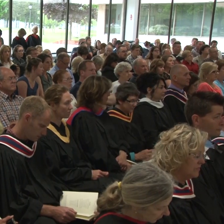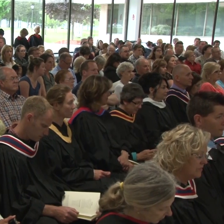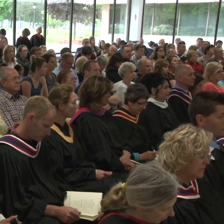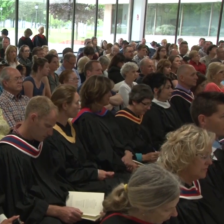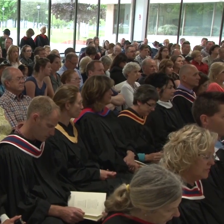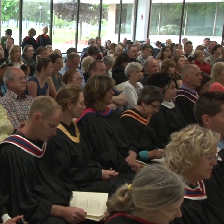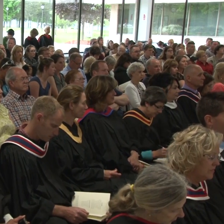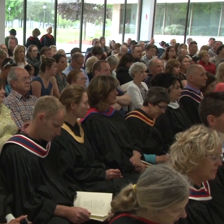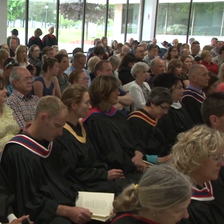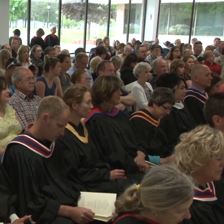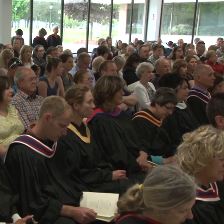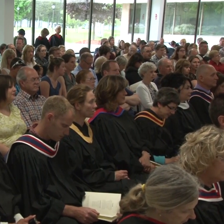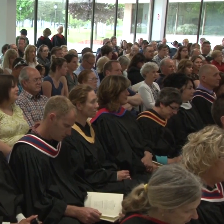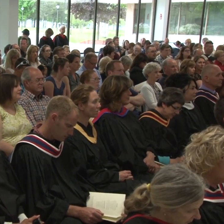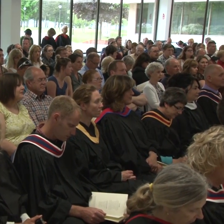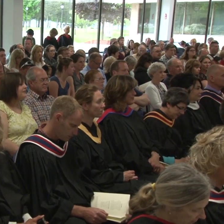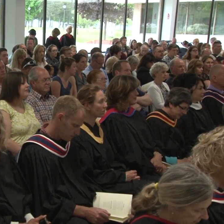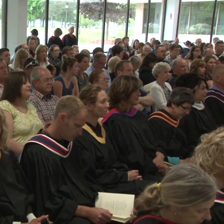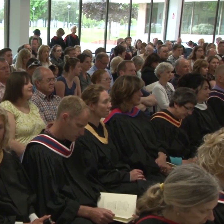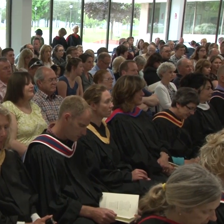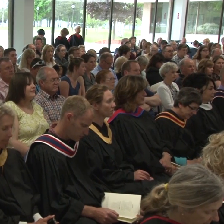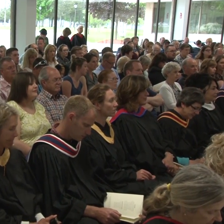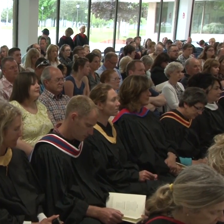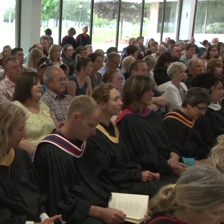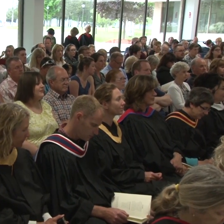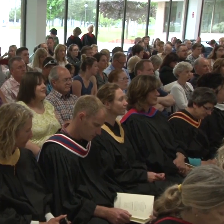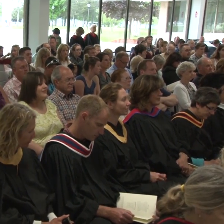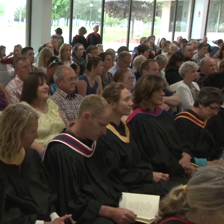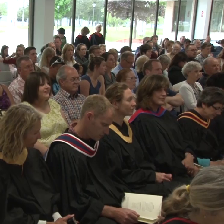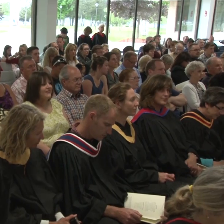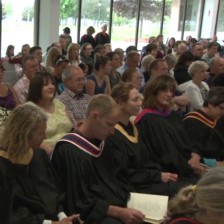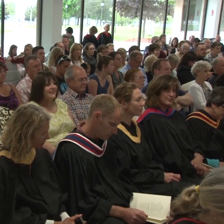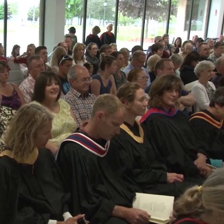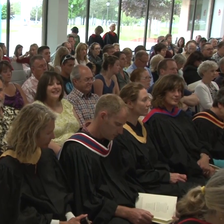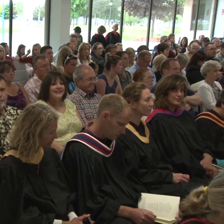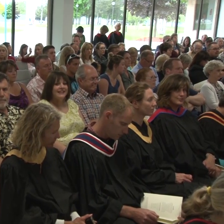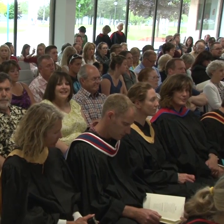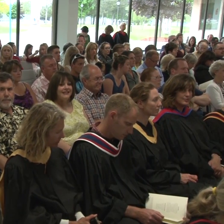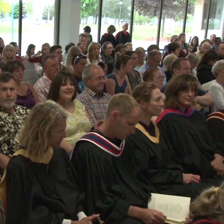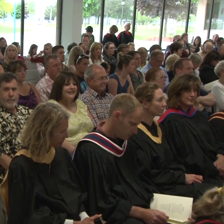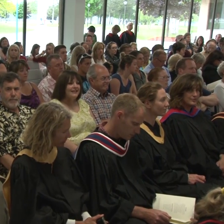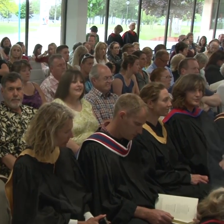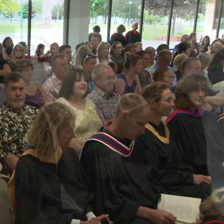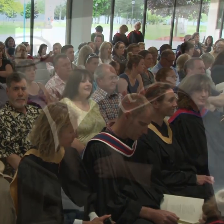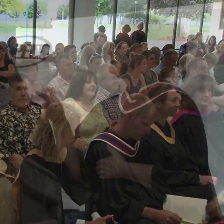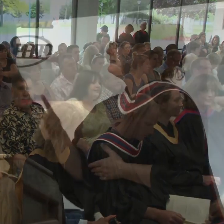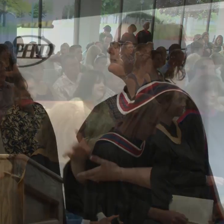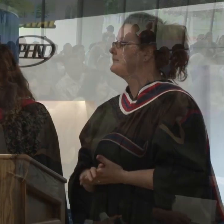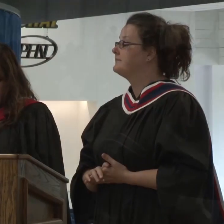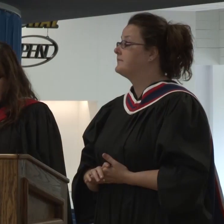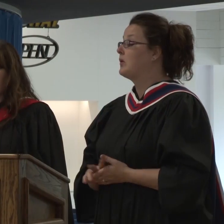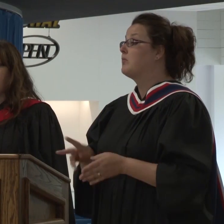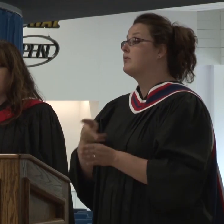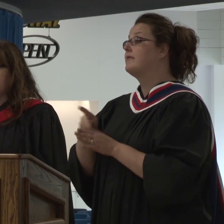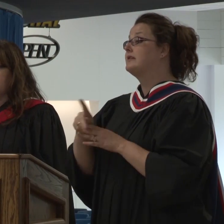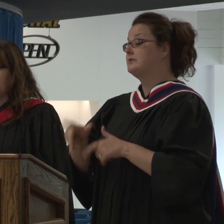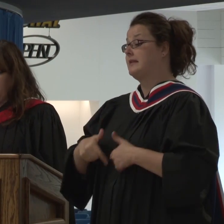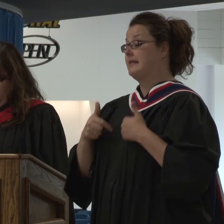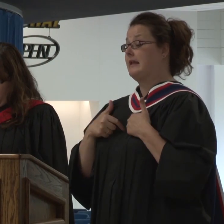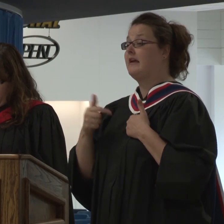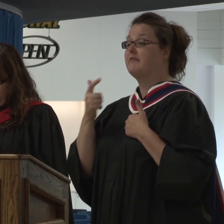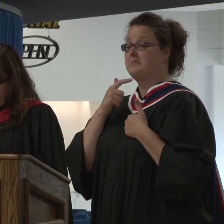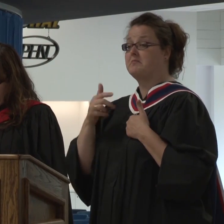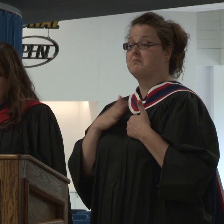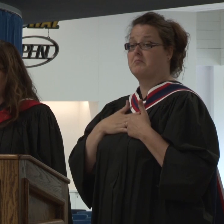these experiences was the result of my willingness to take a risk. In my professional life, my ability to